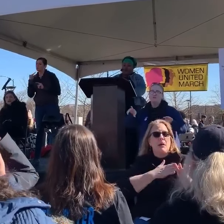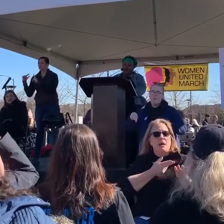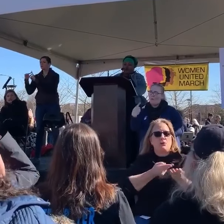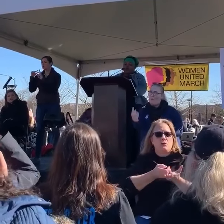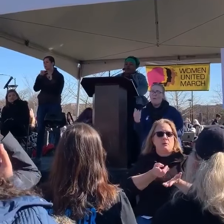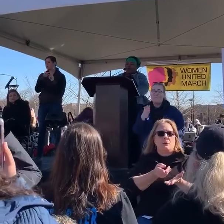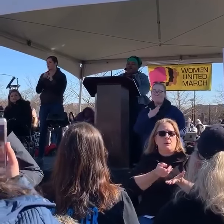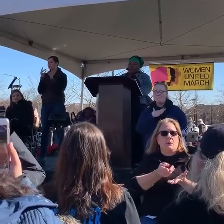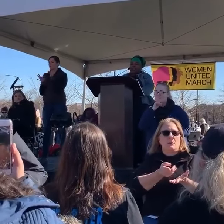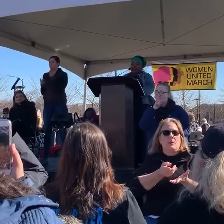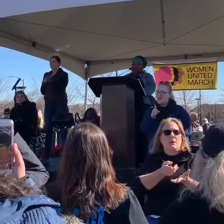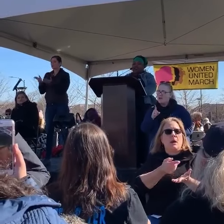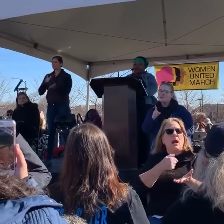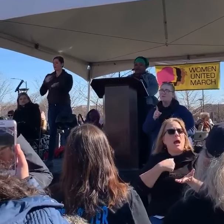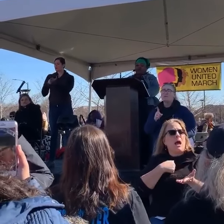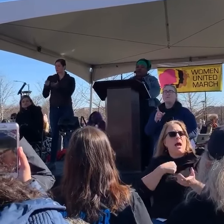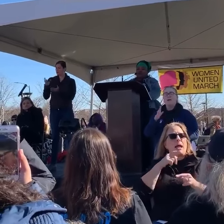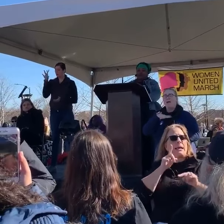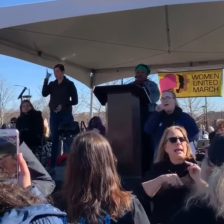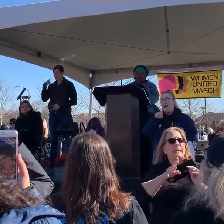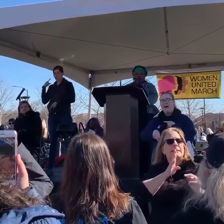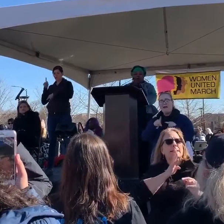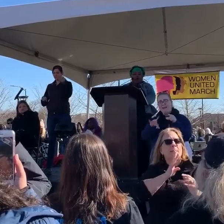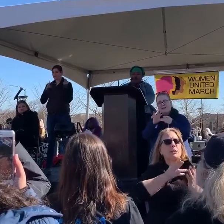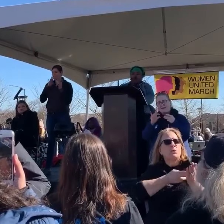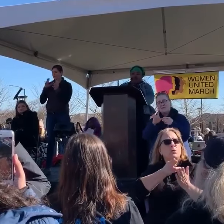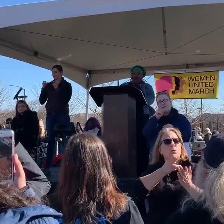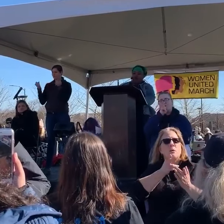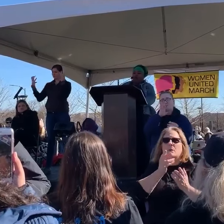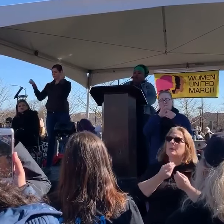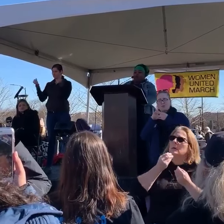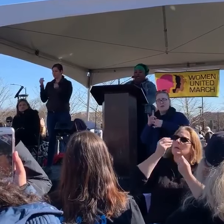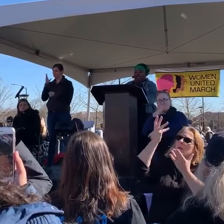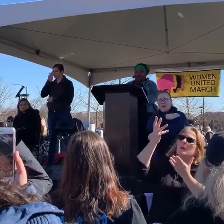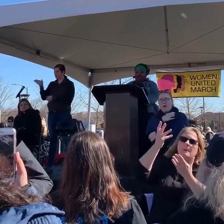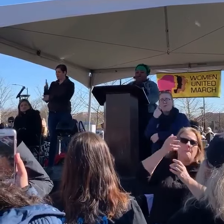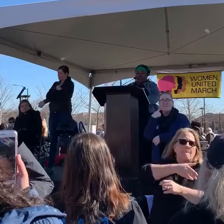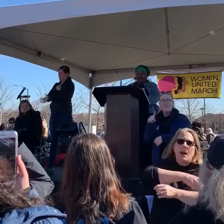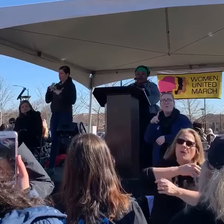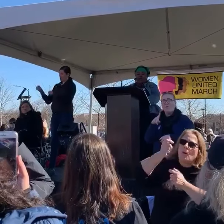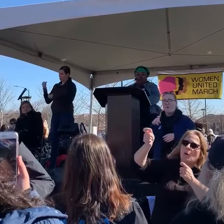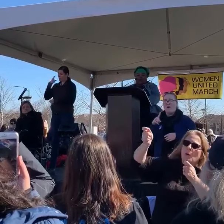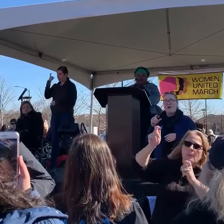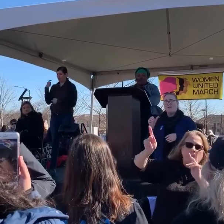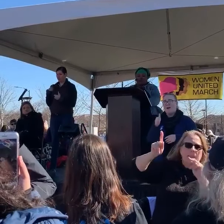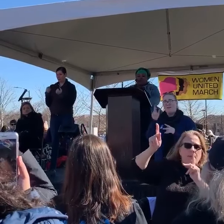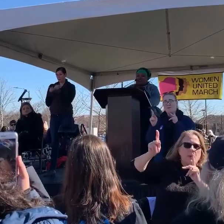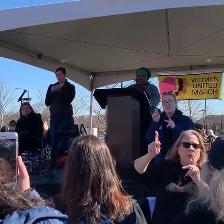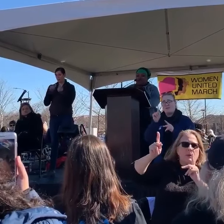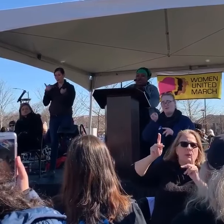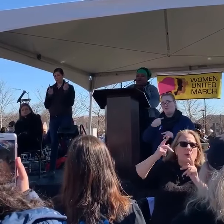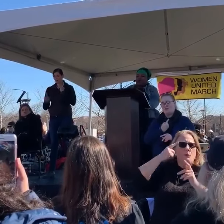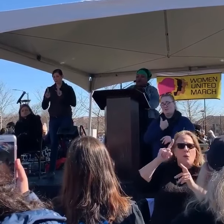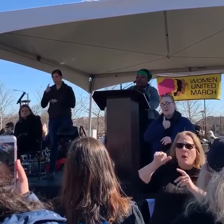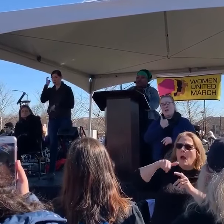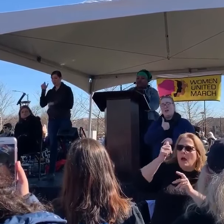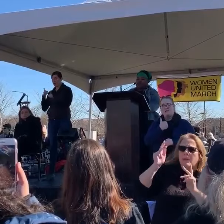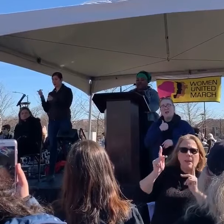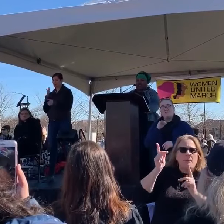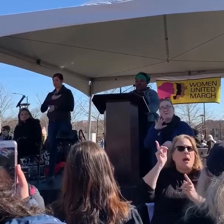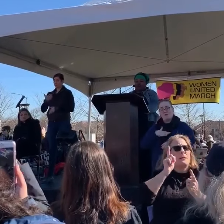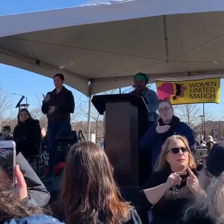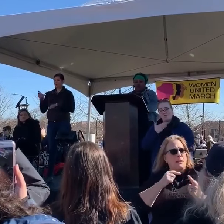truth. For I cannot speak truth to power for or on behalf of anyone else until I am willing